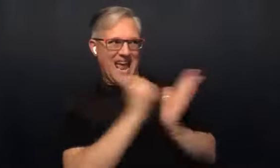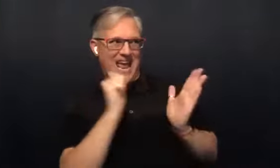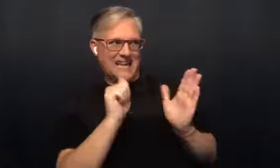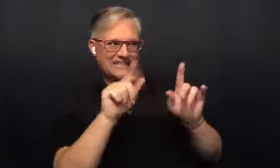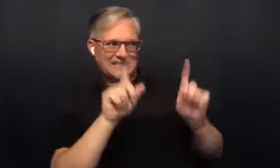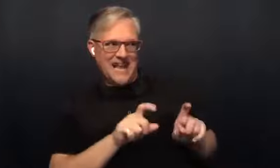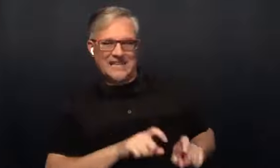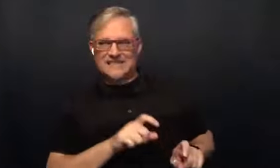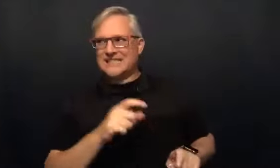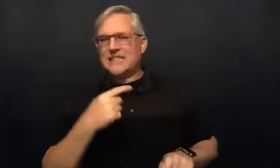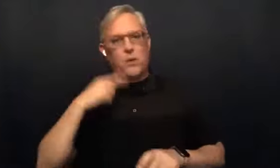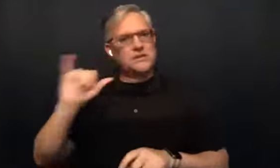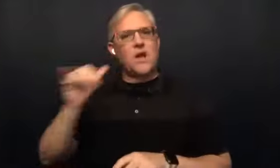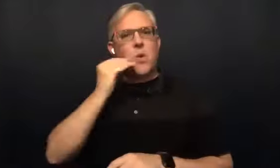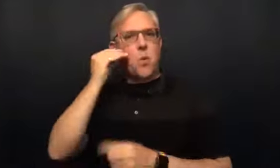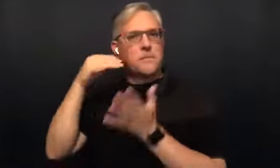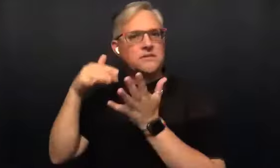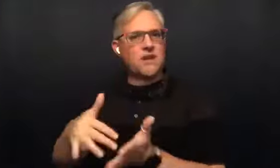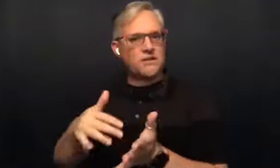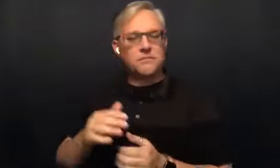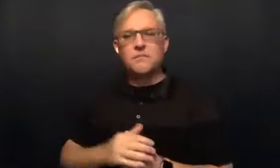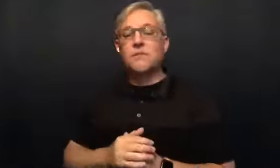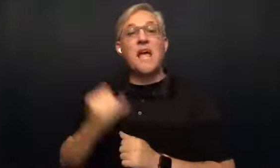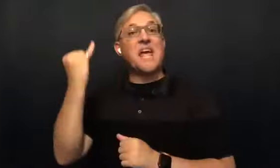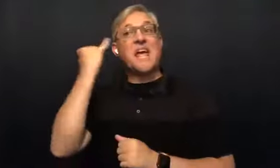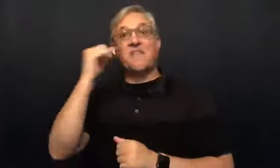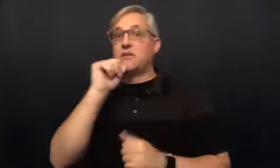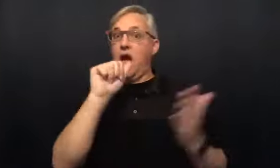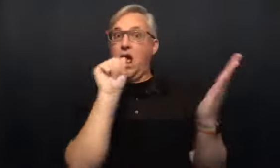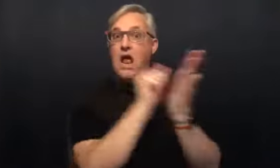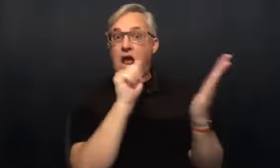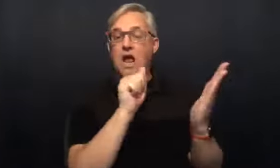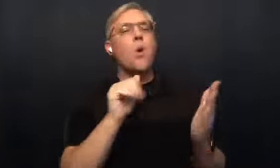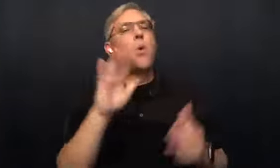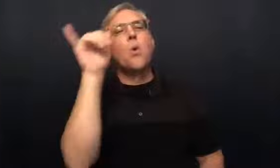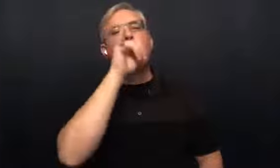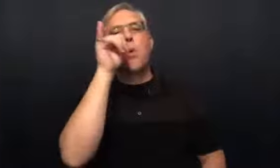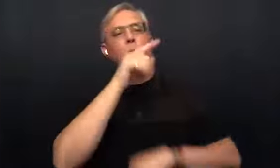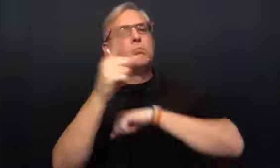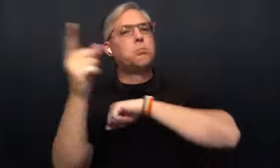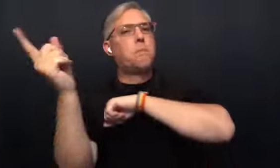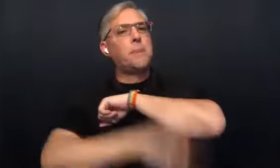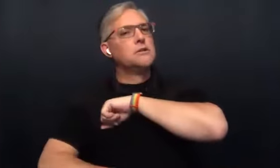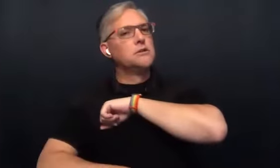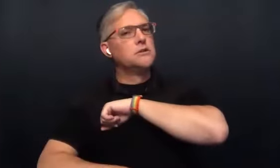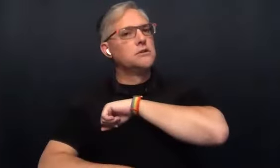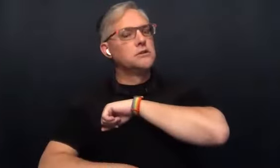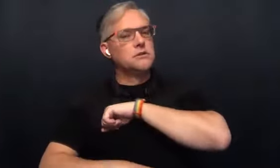would make anything less than an A on a test, then I would be punished severely. And either it was the terror of not making the